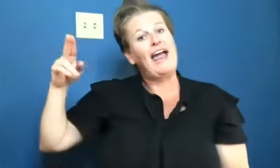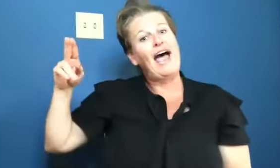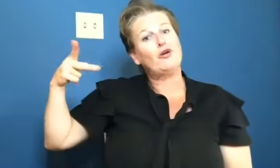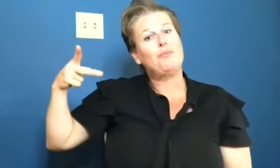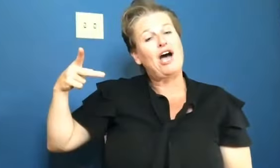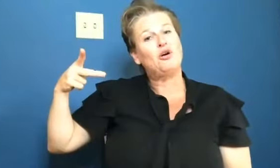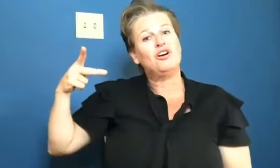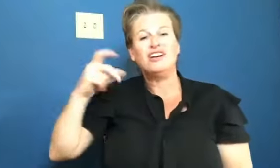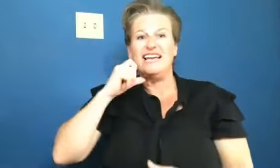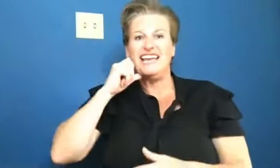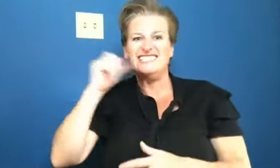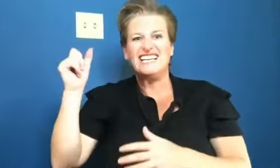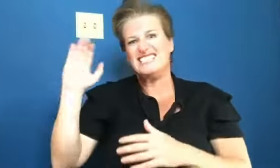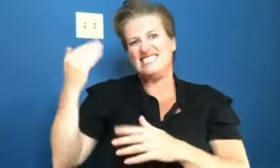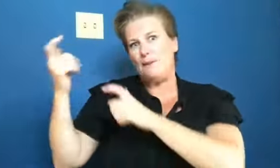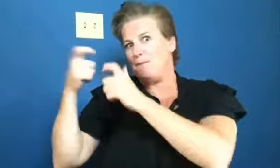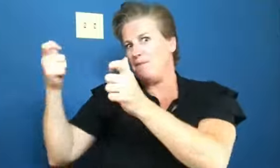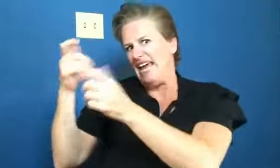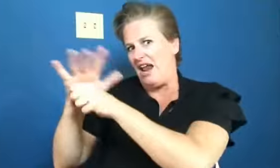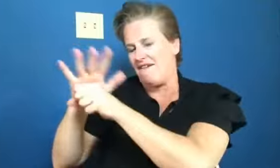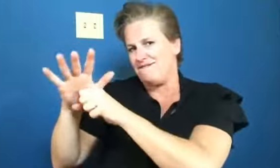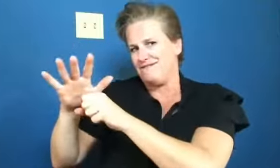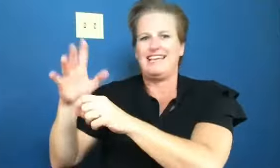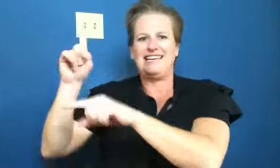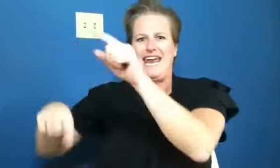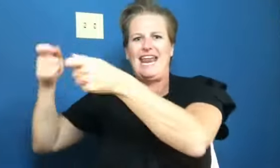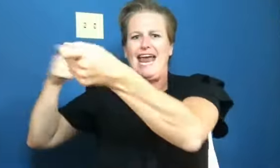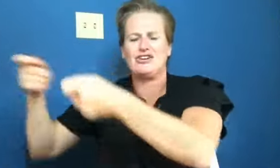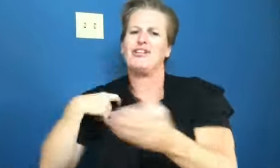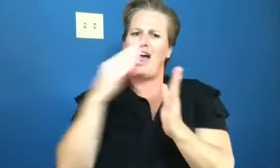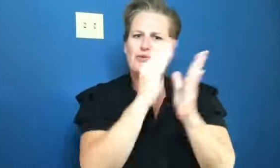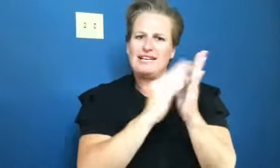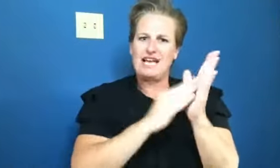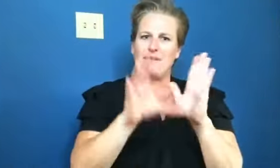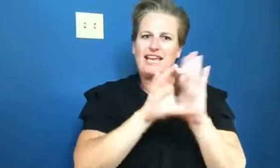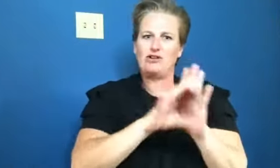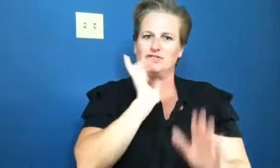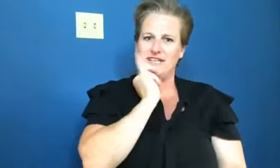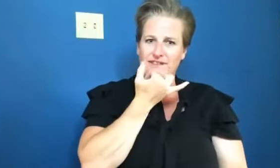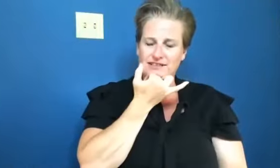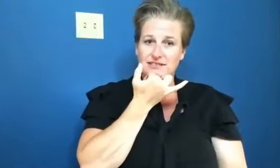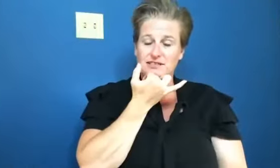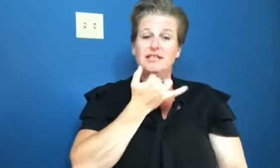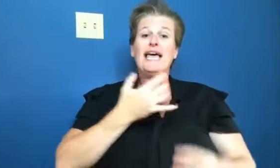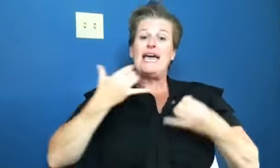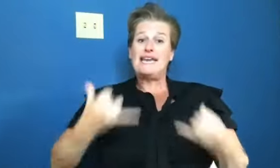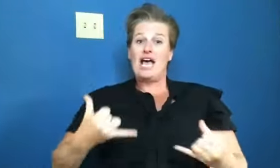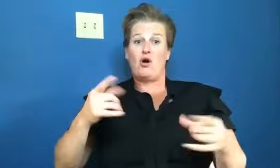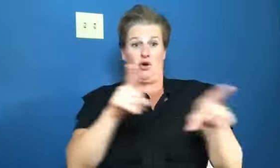pattern of character defects. And so she asked me to write my assets. And today I know I have 52 things, God-given talents,